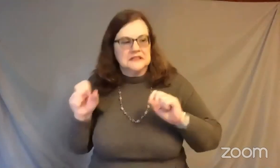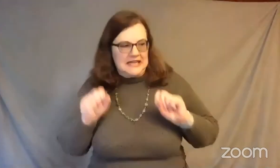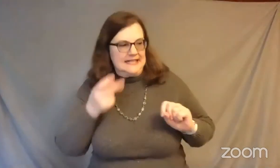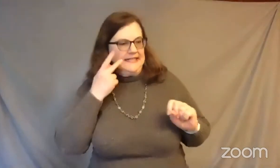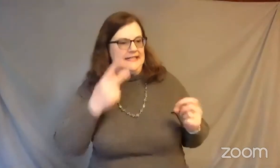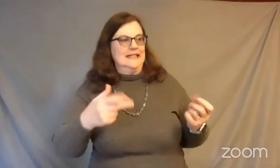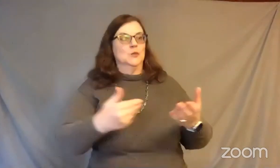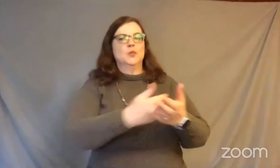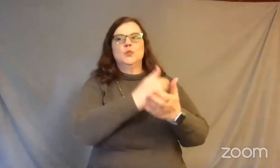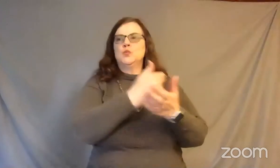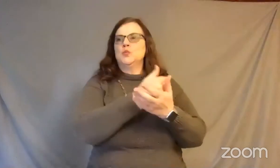our understanding.